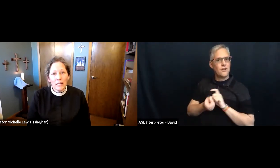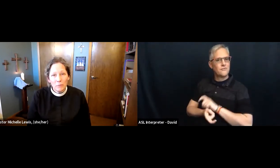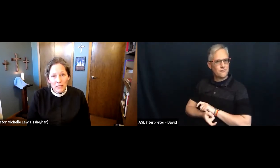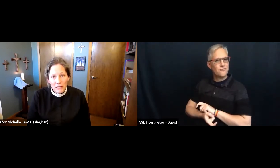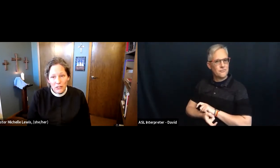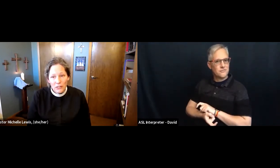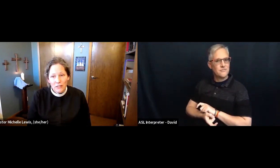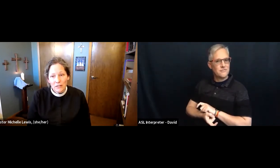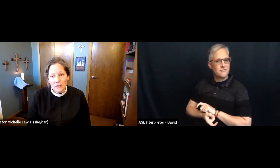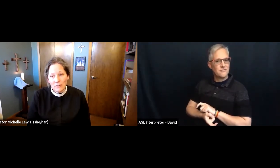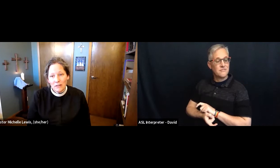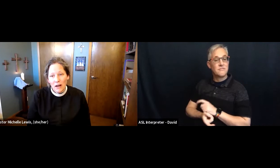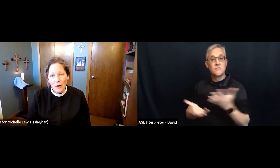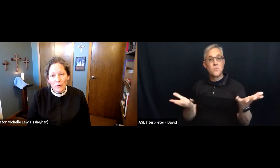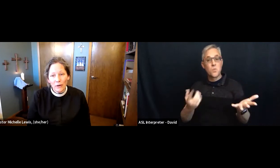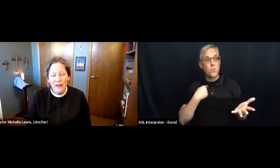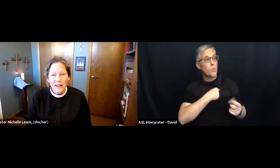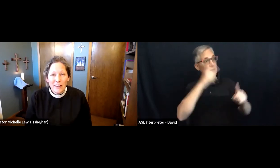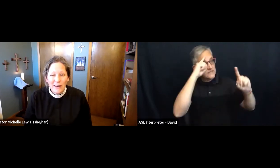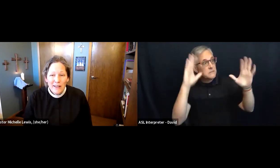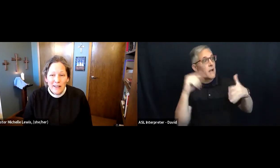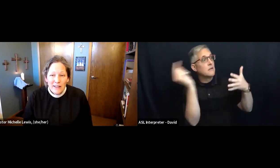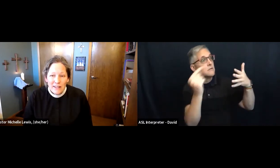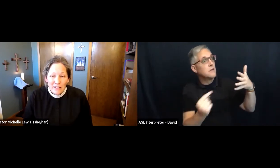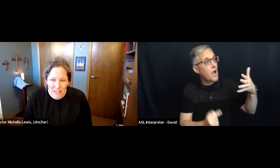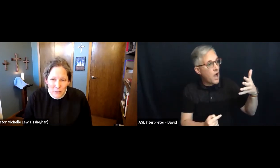Our expectations, our